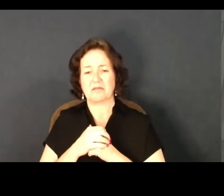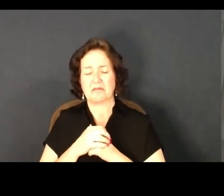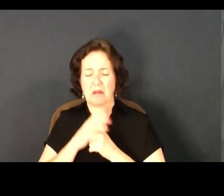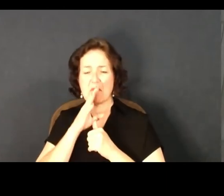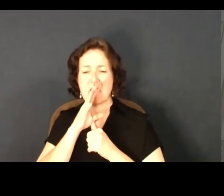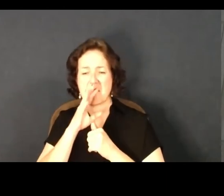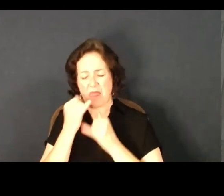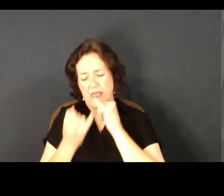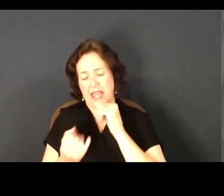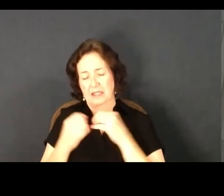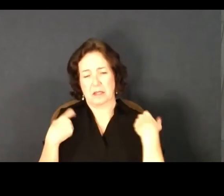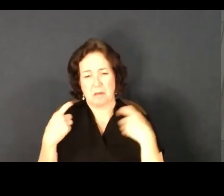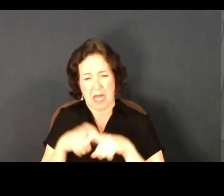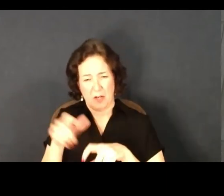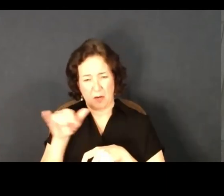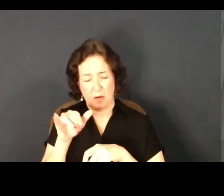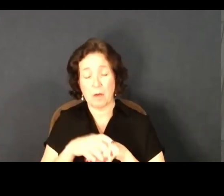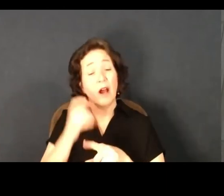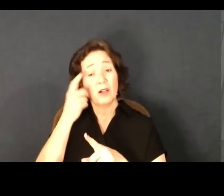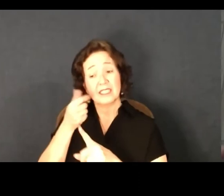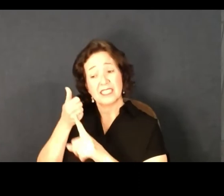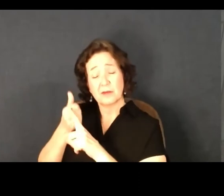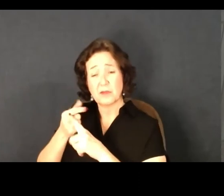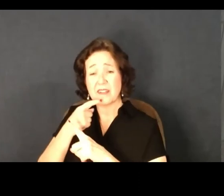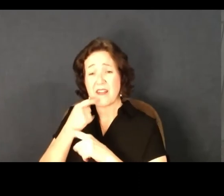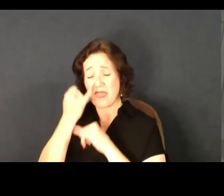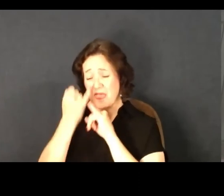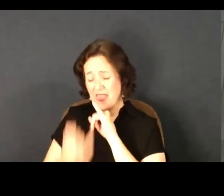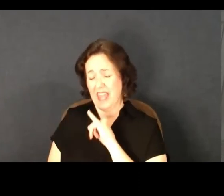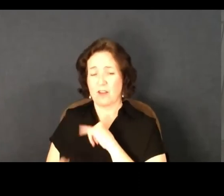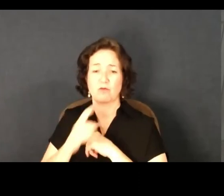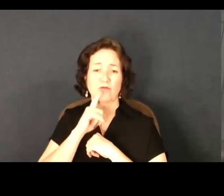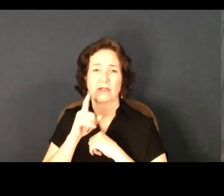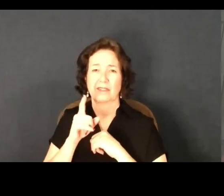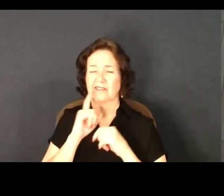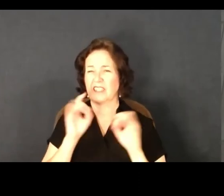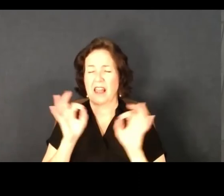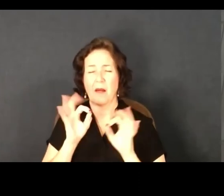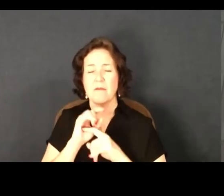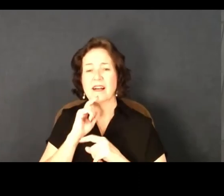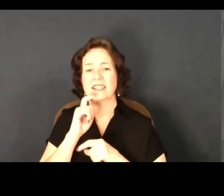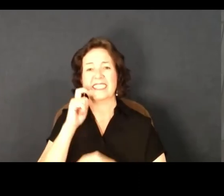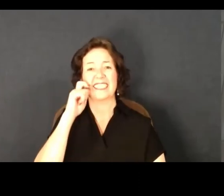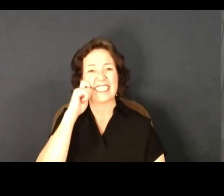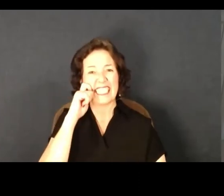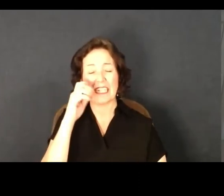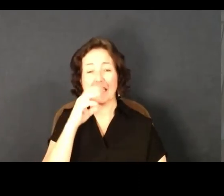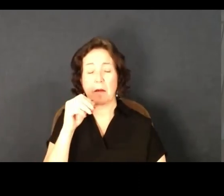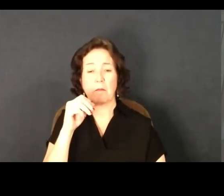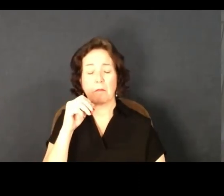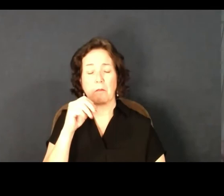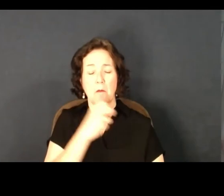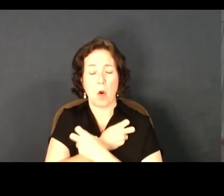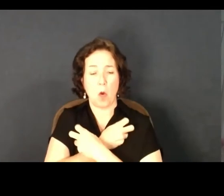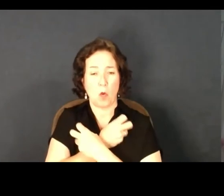Aaron Huesos was so skinny that he was really nothing but skin and bones.